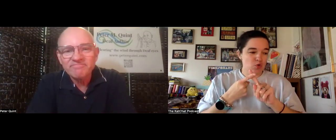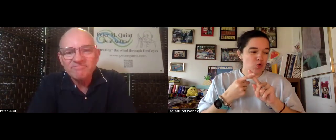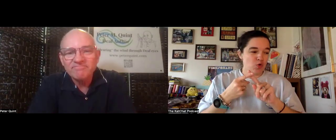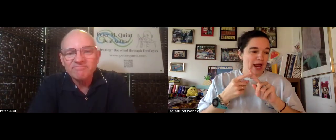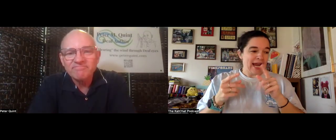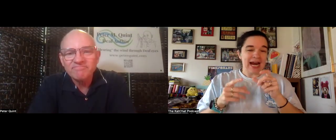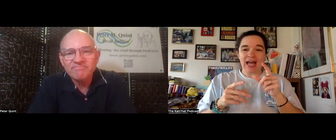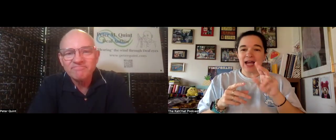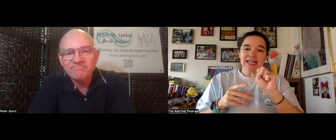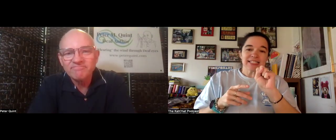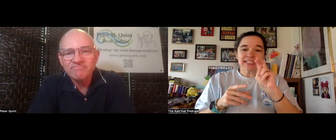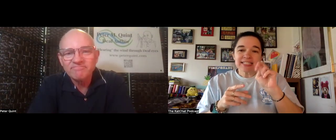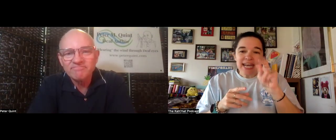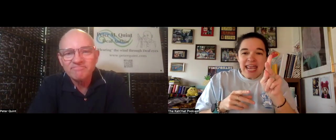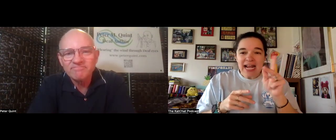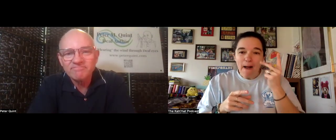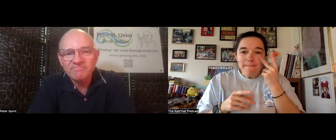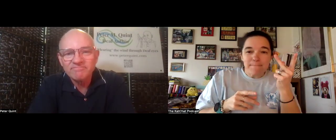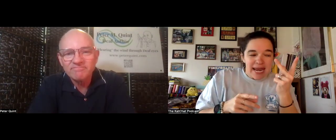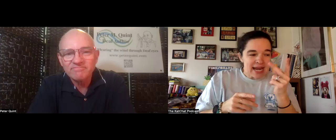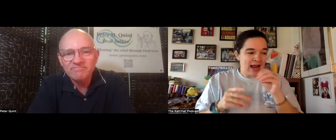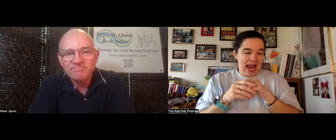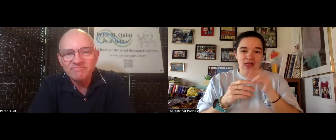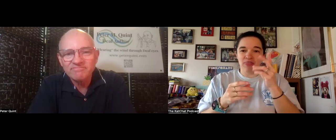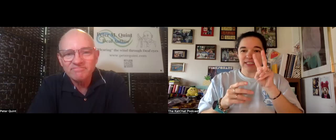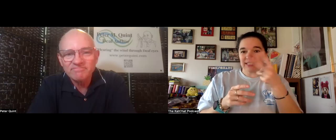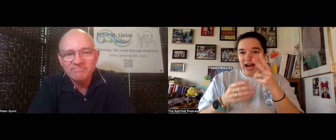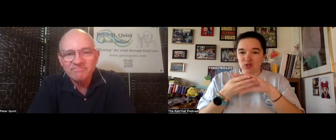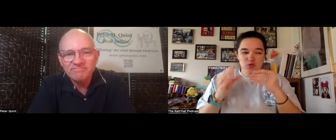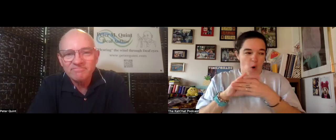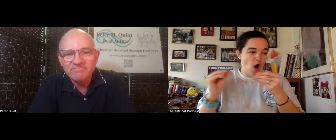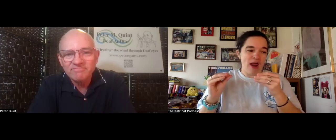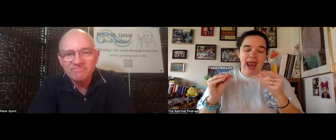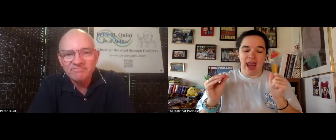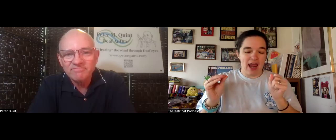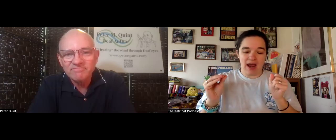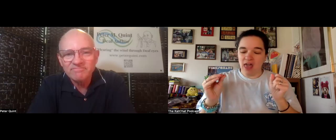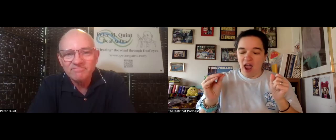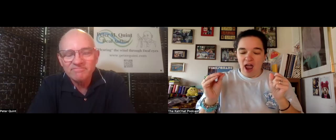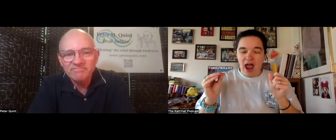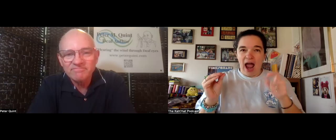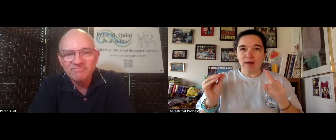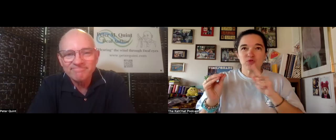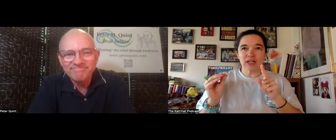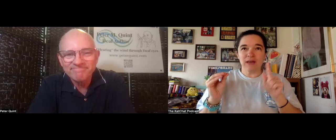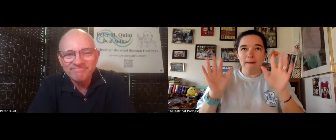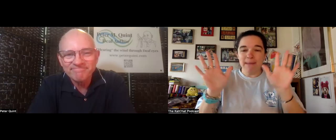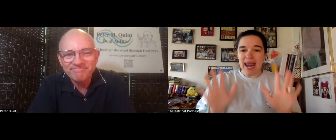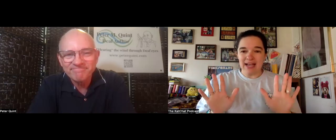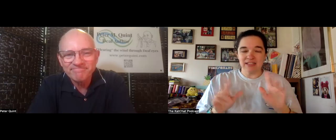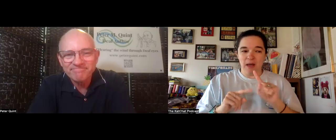opportunity to get a sneak peek in the second story, and I'm